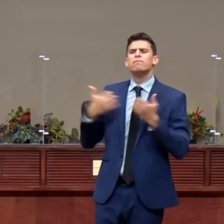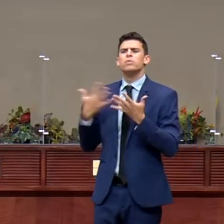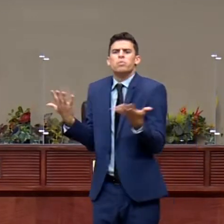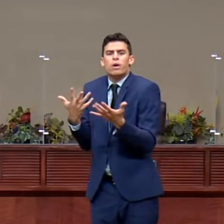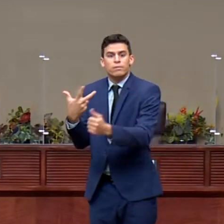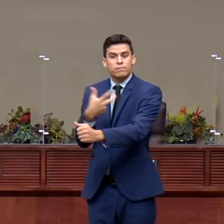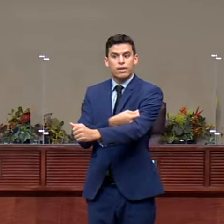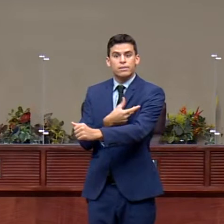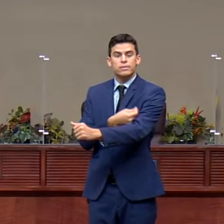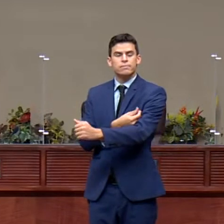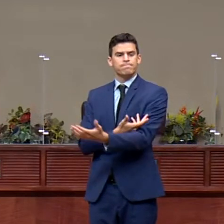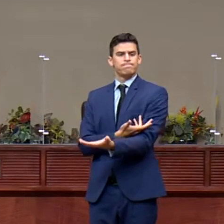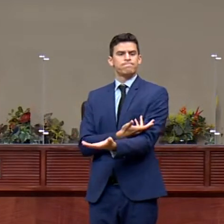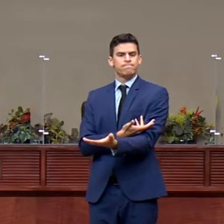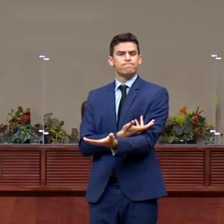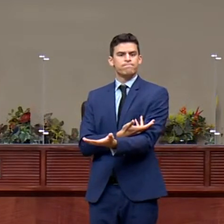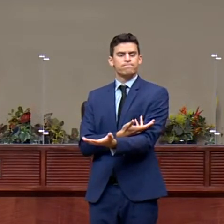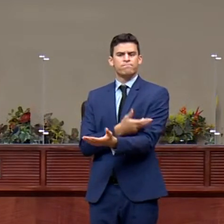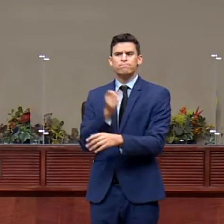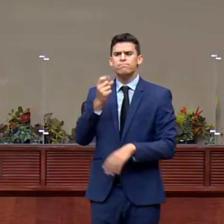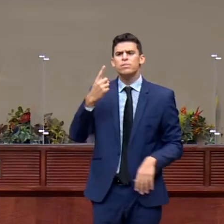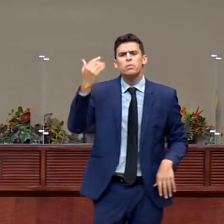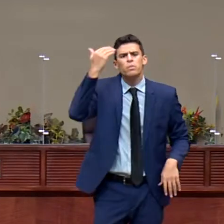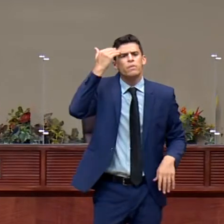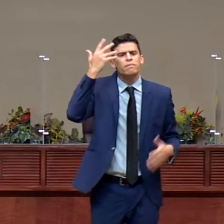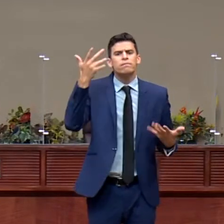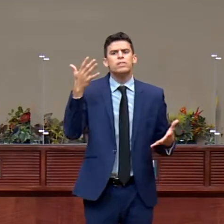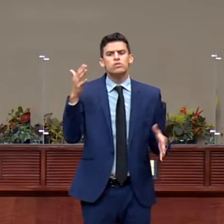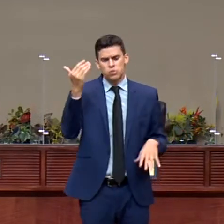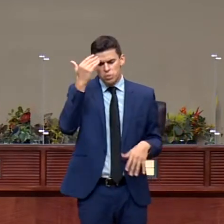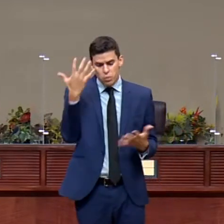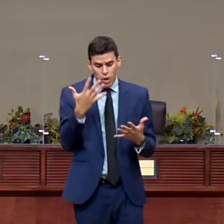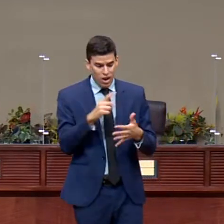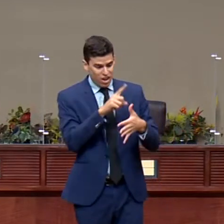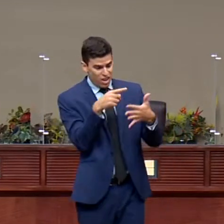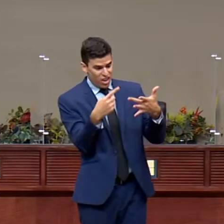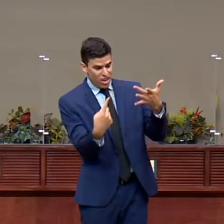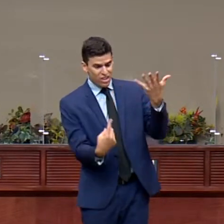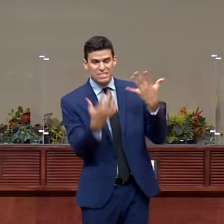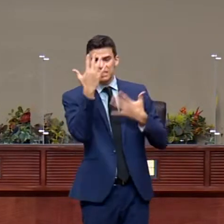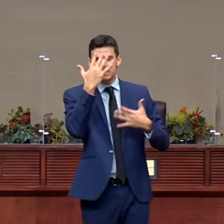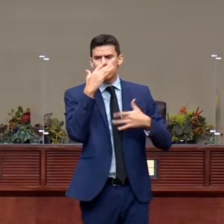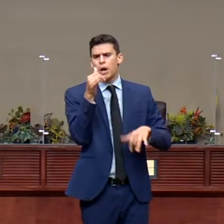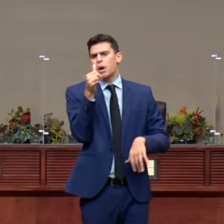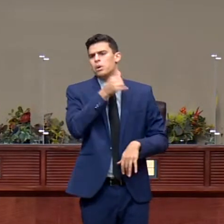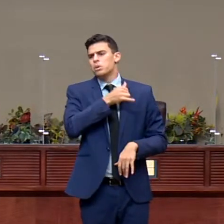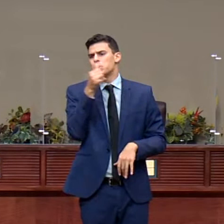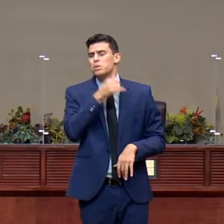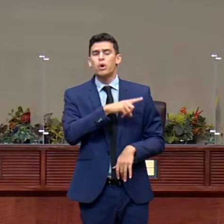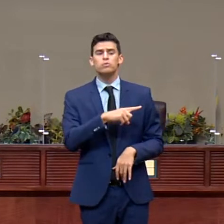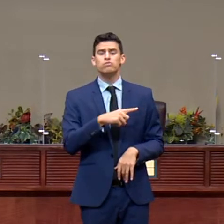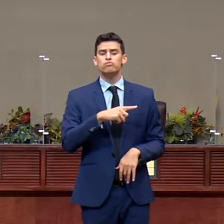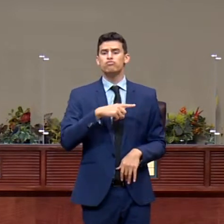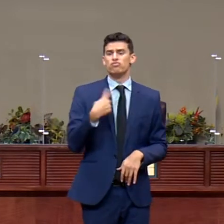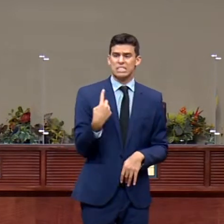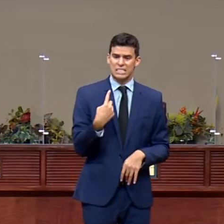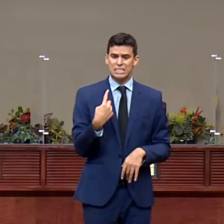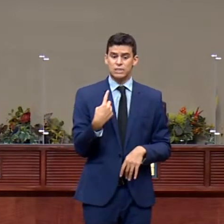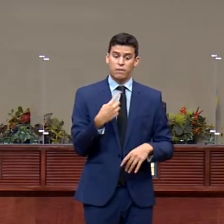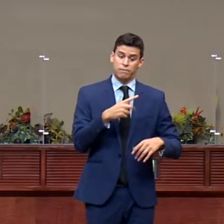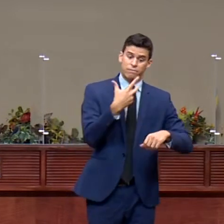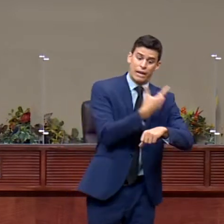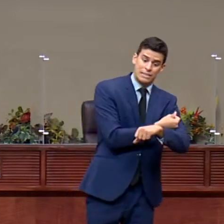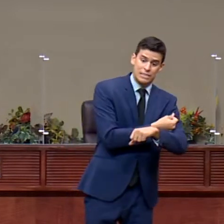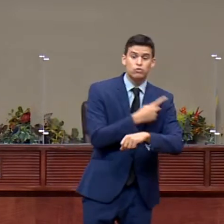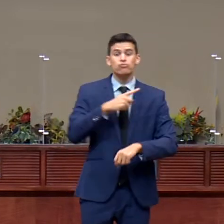know that the ravages of all these diseases far exceeded any risk of vaccination.